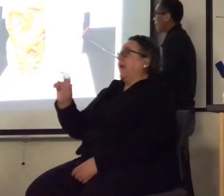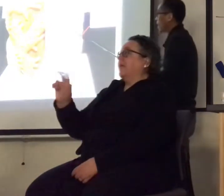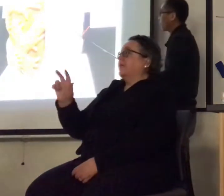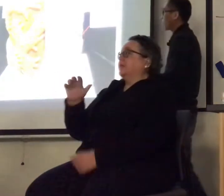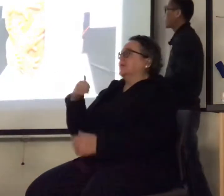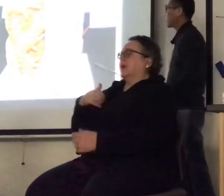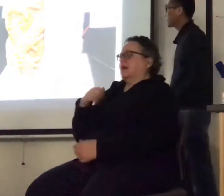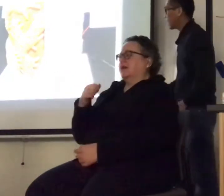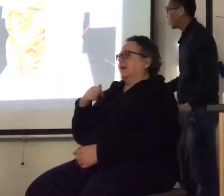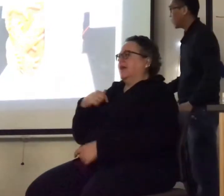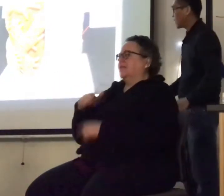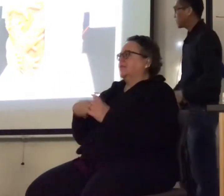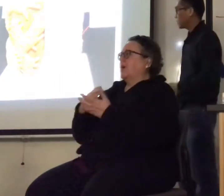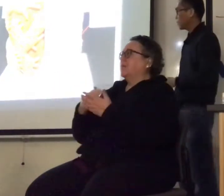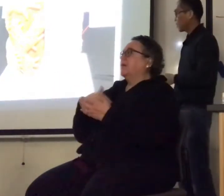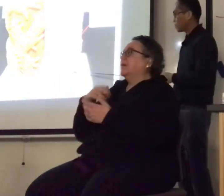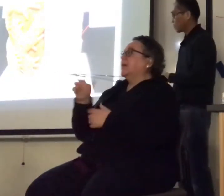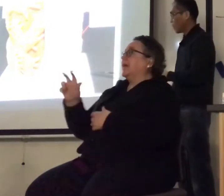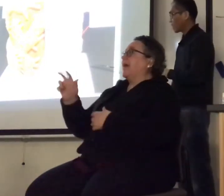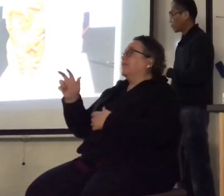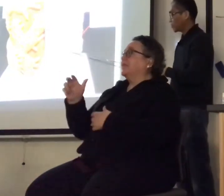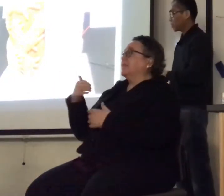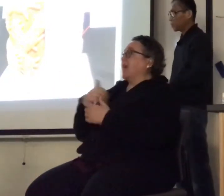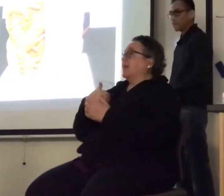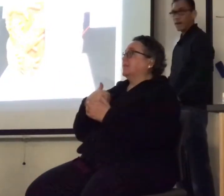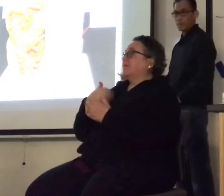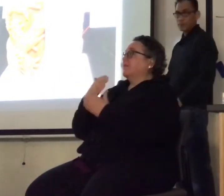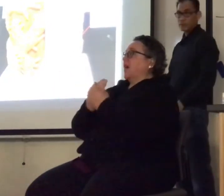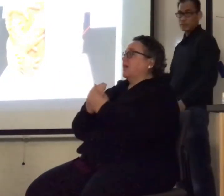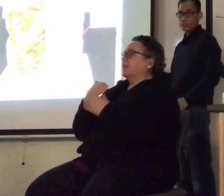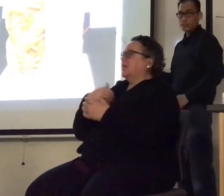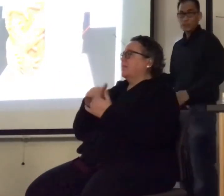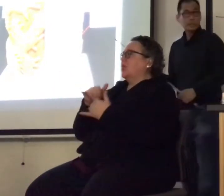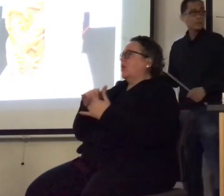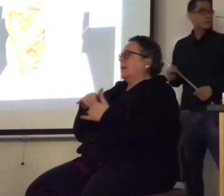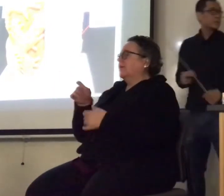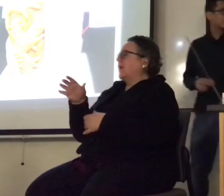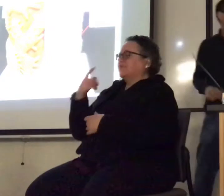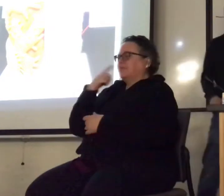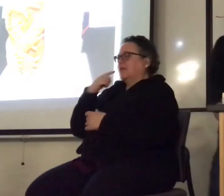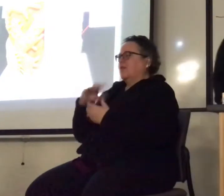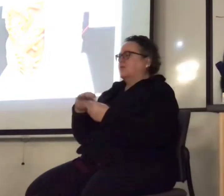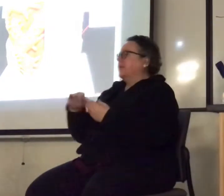the gray represents endomysium and with a lot of reticular fibers.